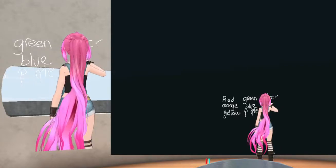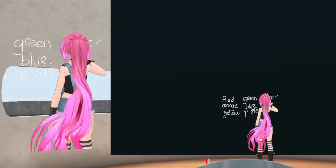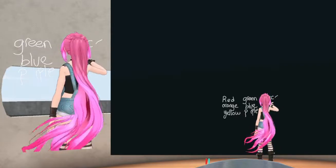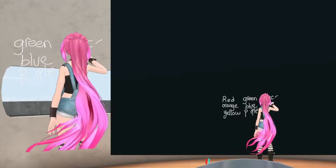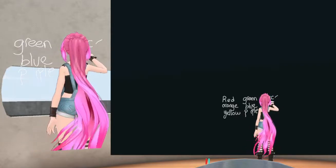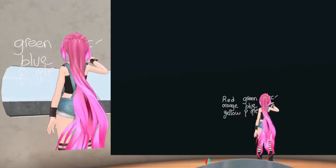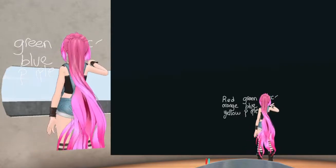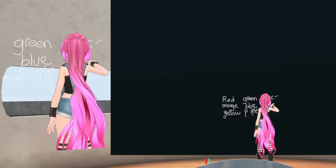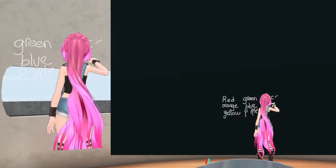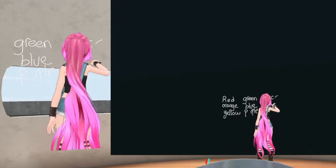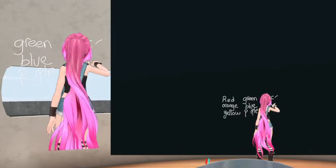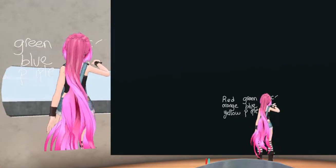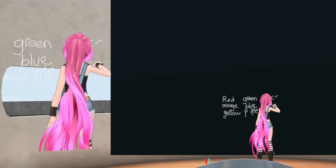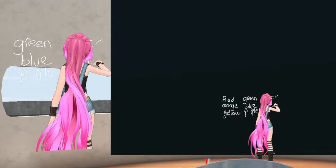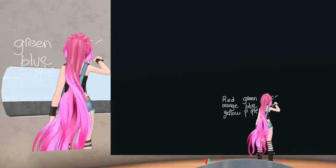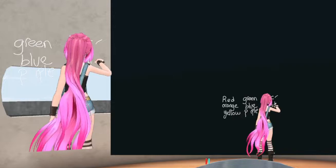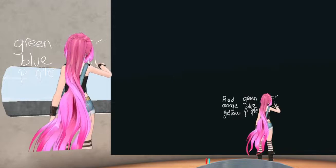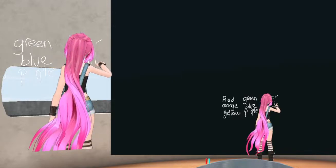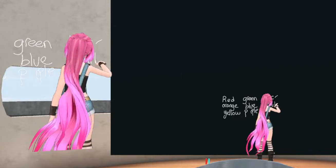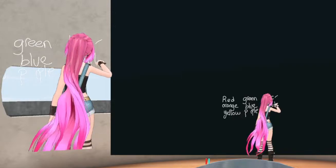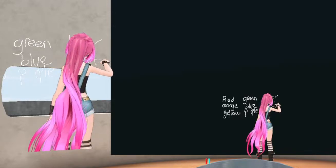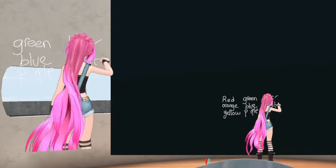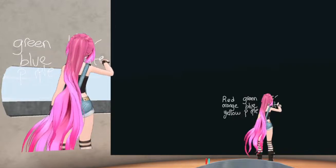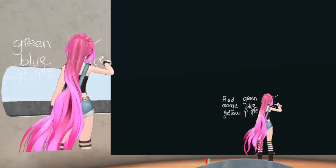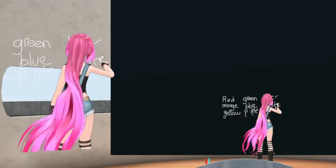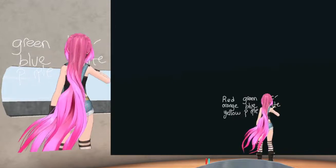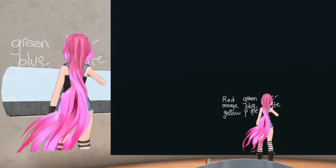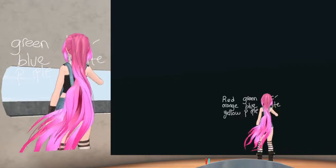Black, white,